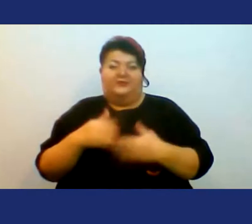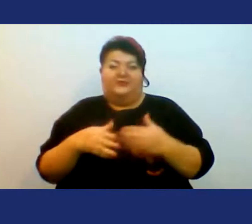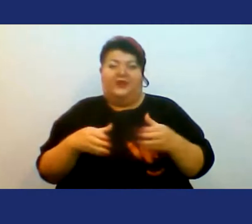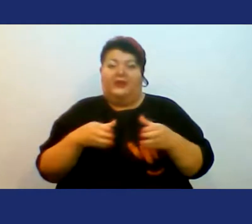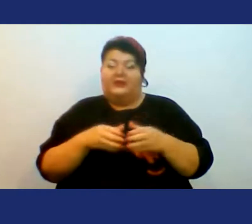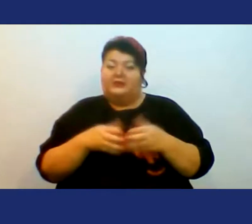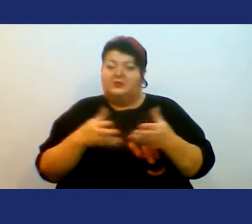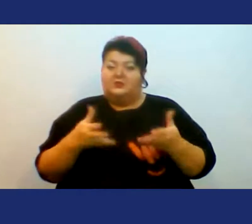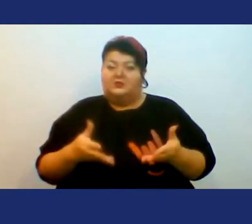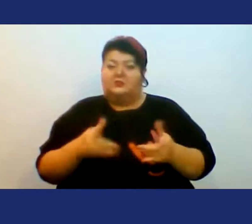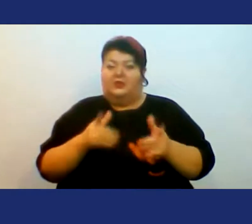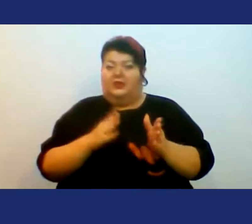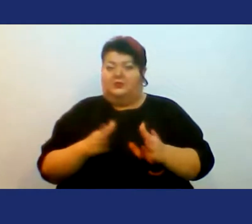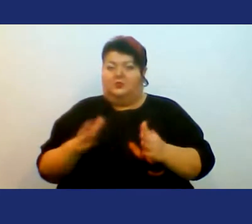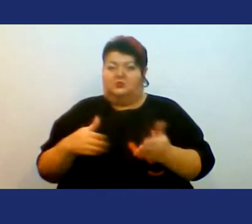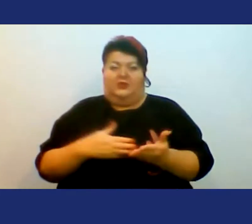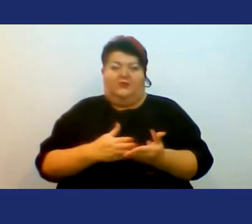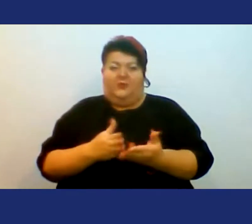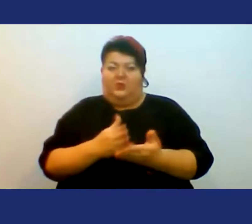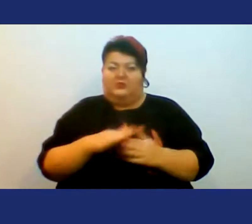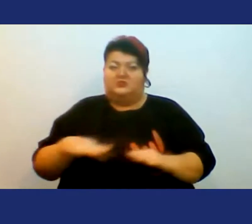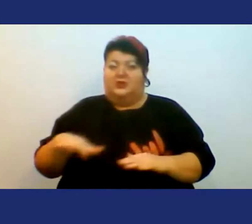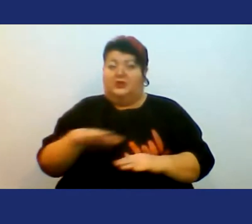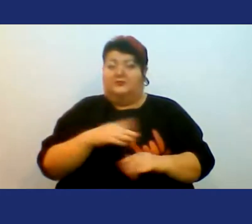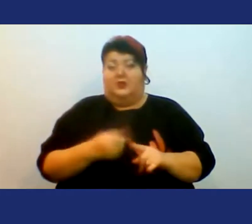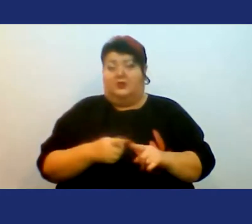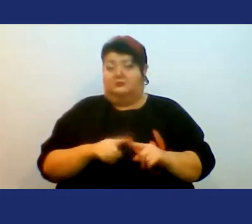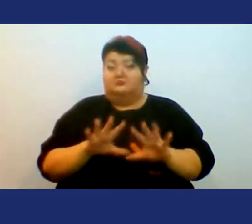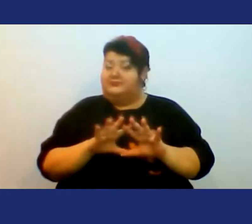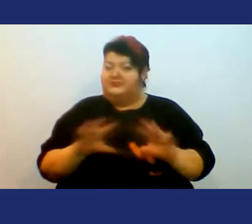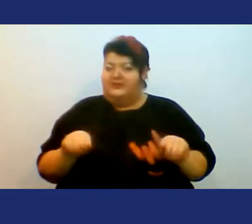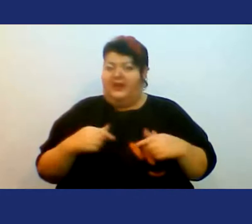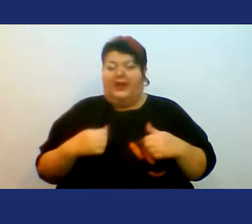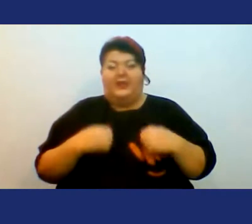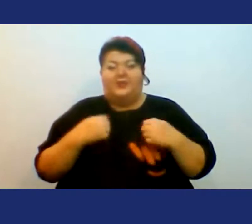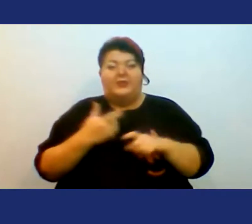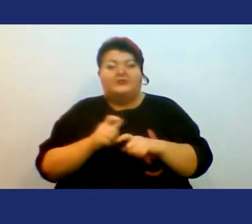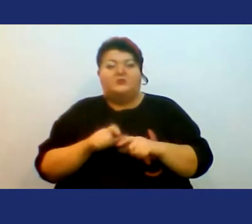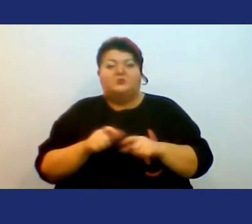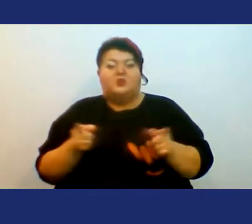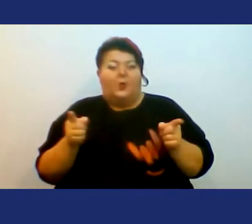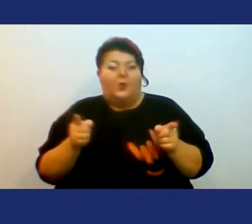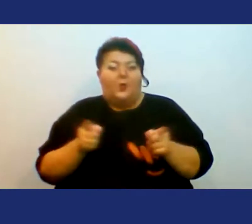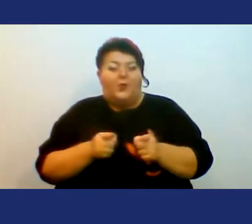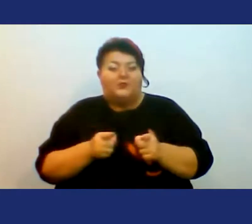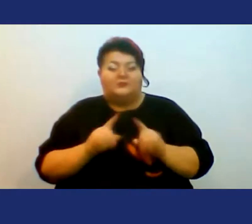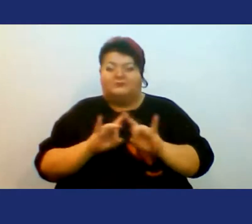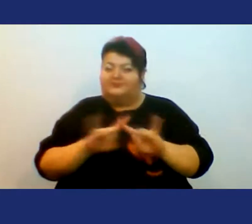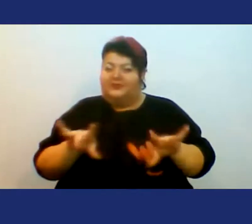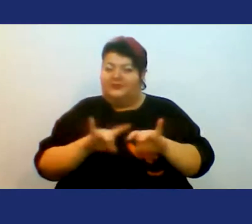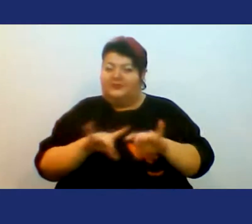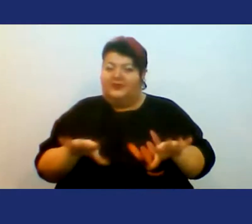in advocating for the rights of people with disabilities, not only in the political life. That